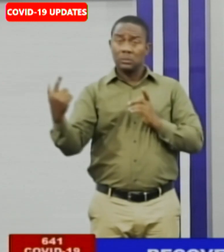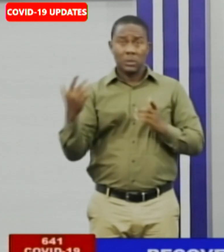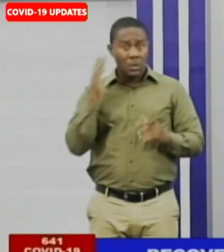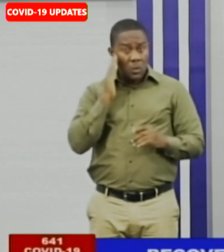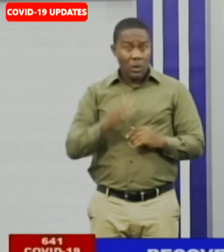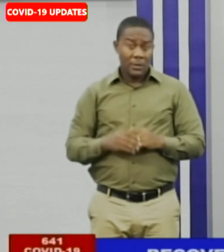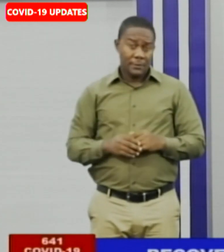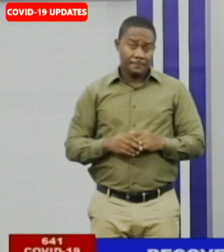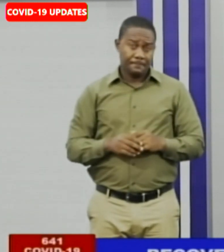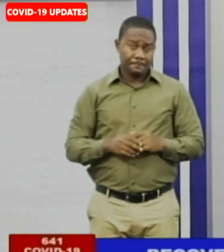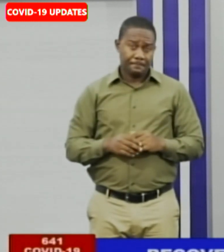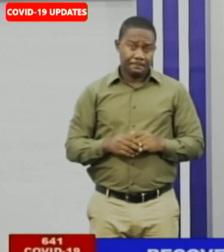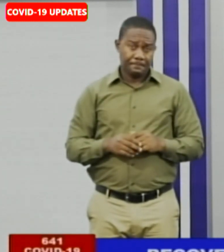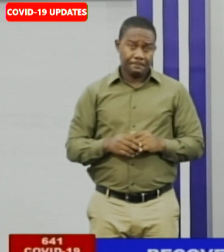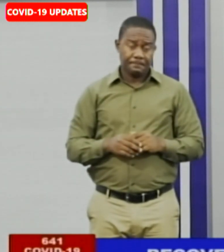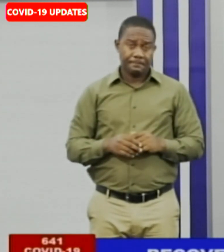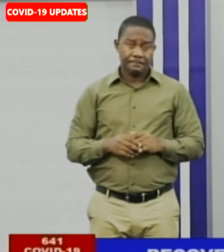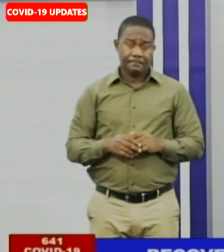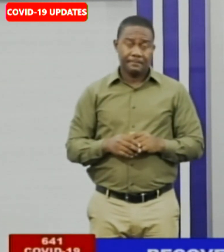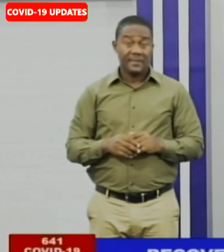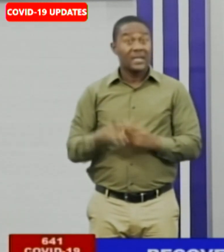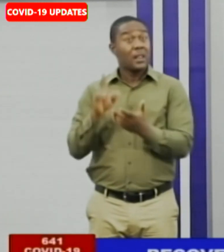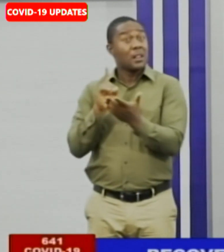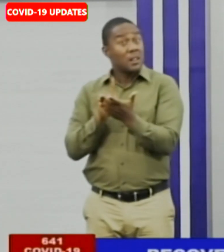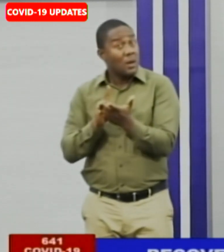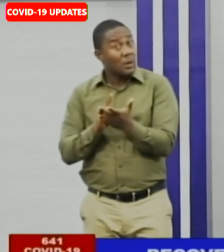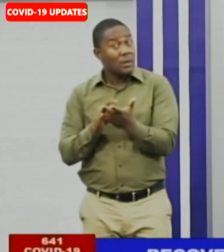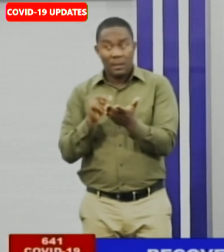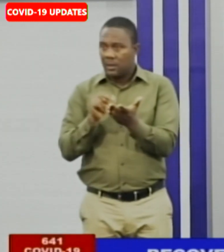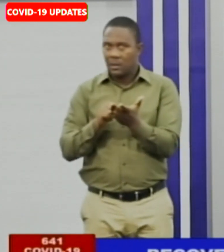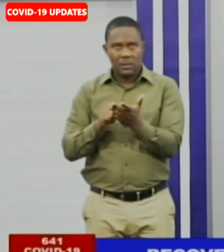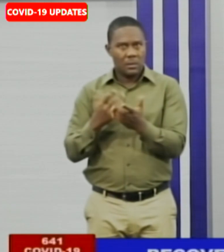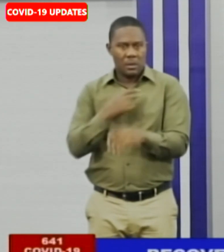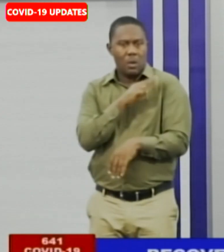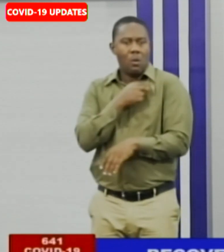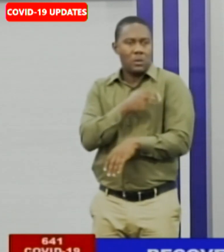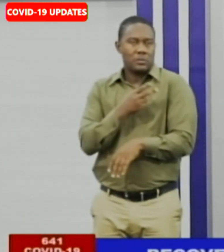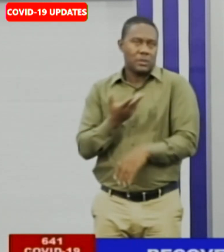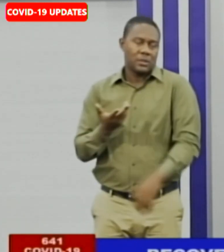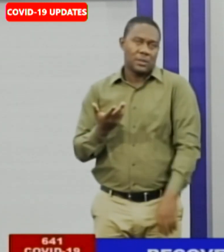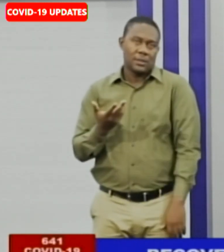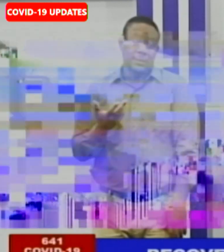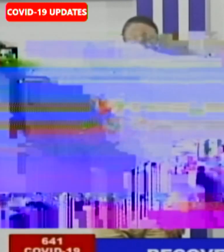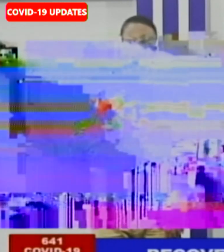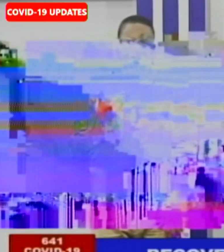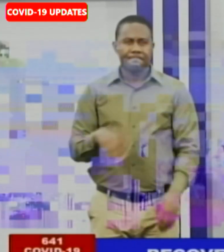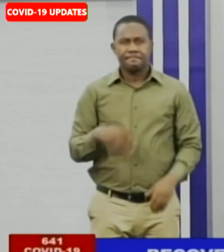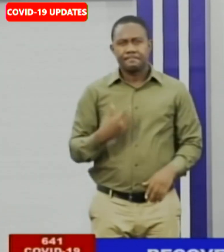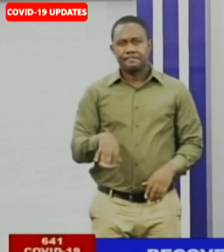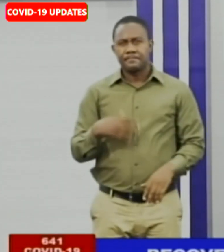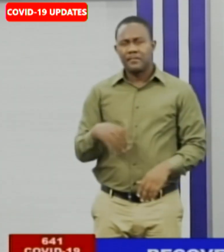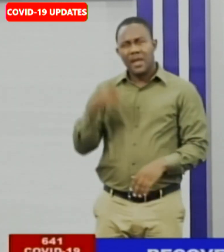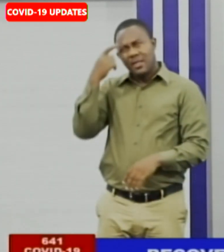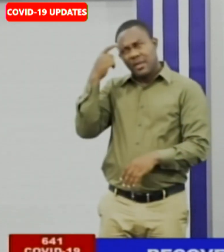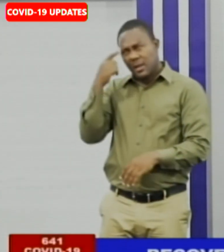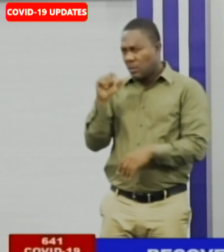In fact, the doctors and the nurses at where I went, I will just say, I will give them 95%